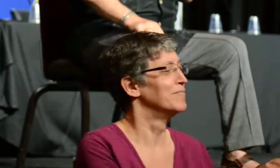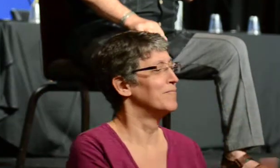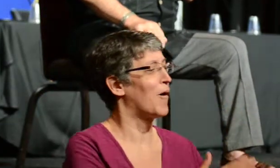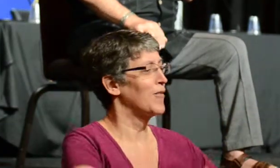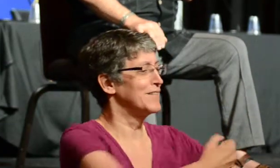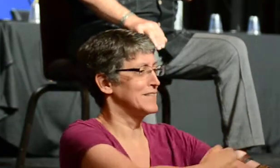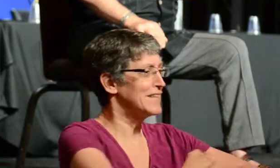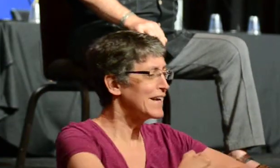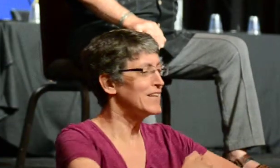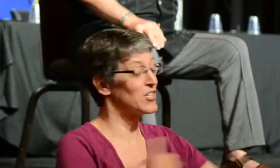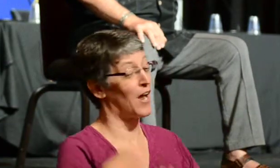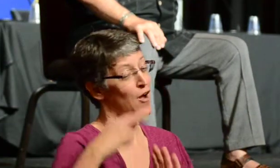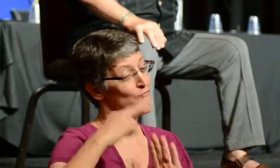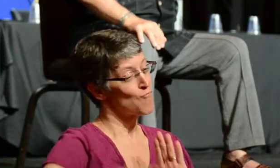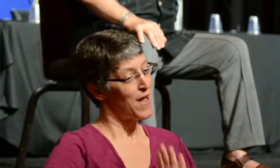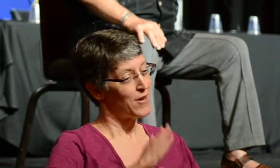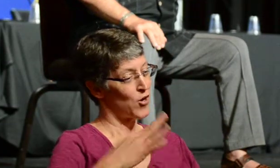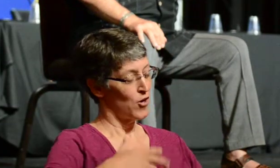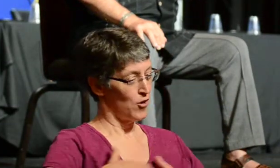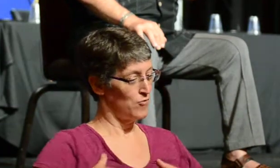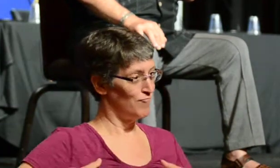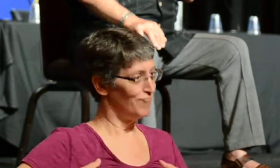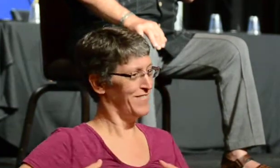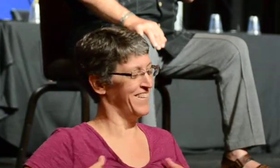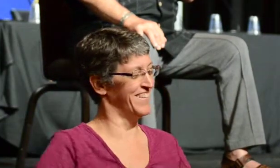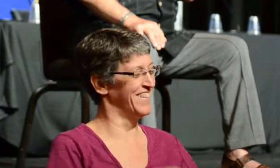and I read it off her chest.